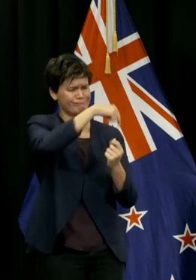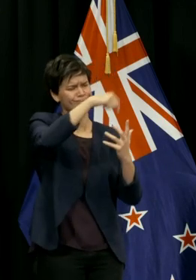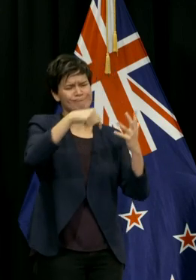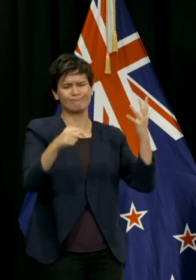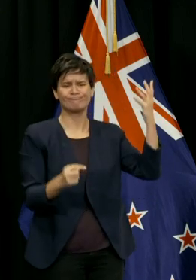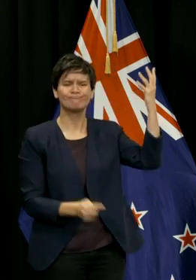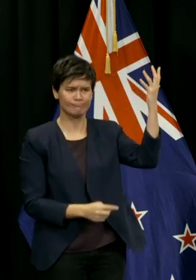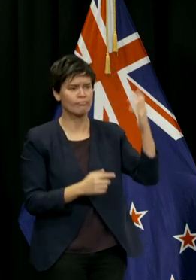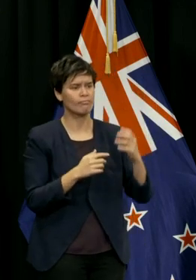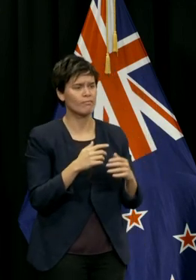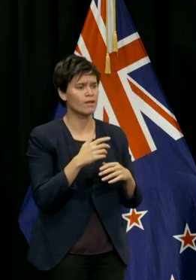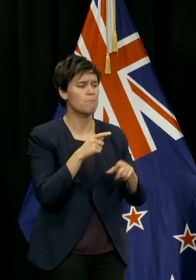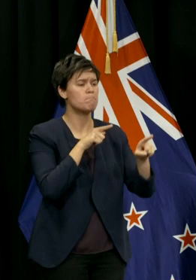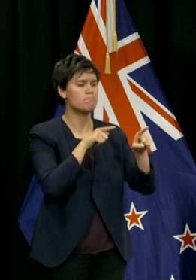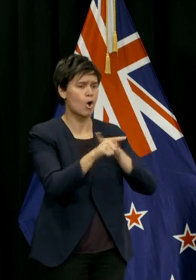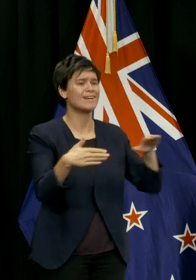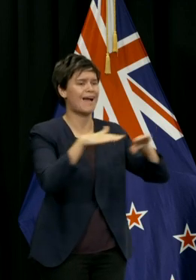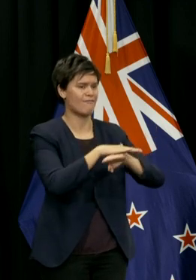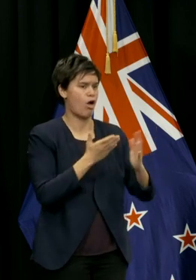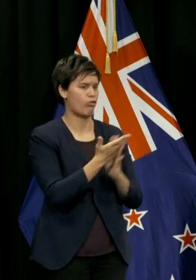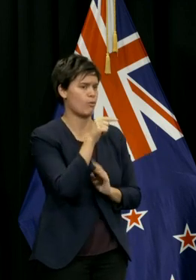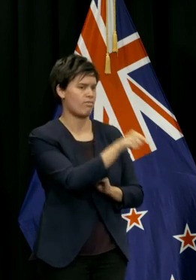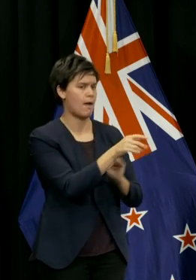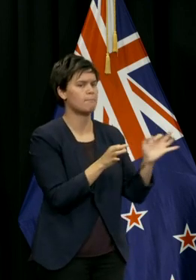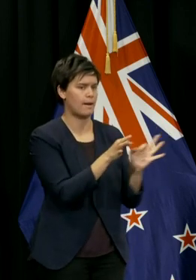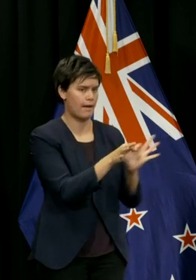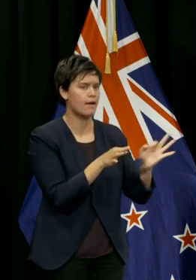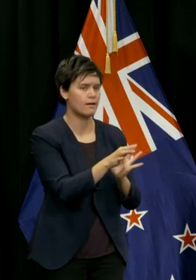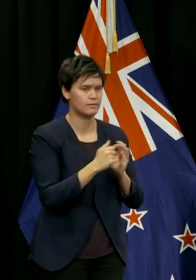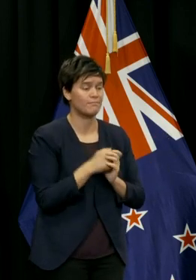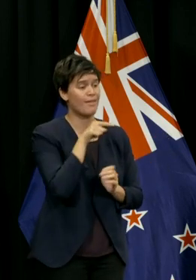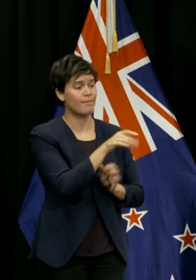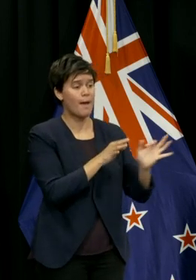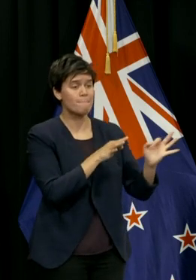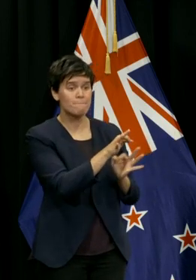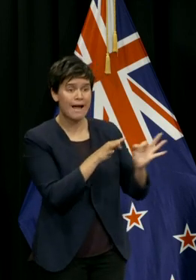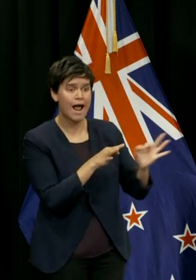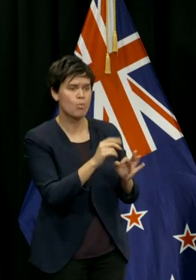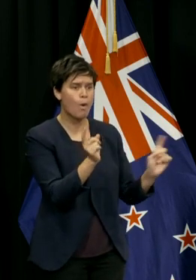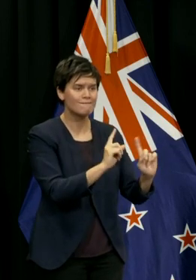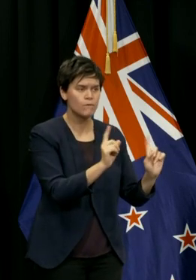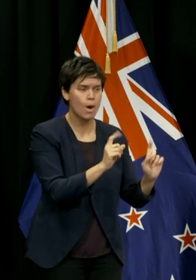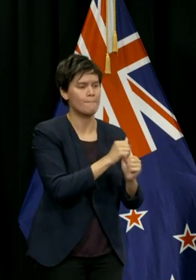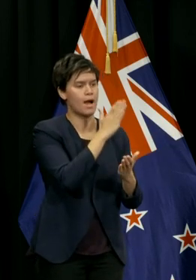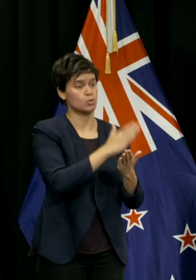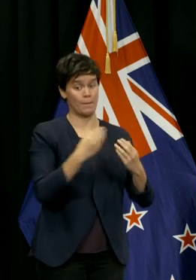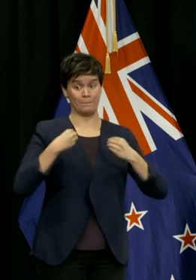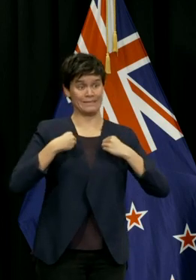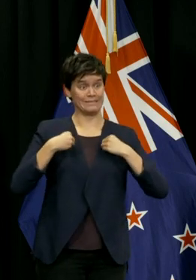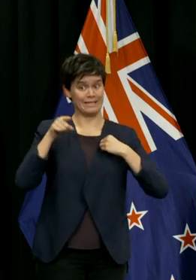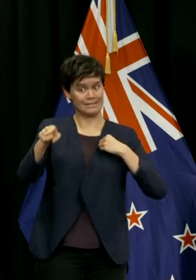the public sector. The scheme is designed for employers to make their best endeavours to pay their